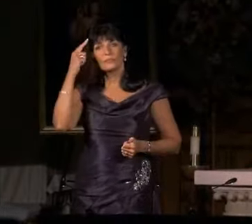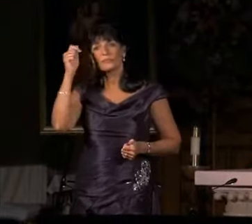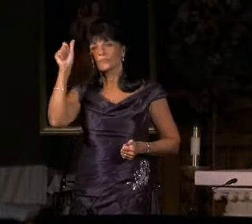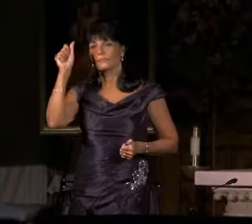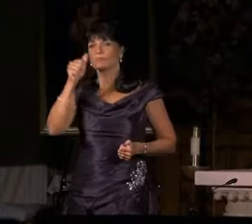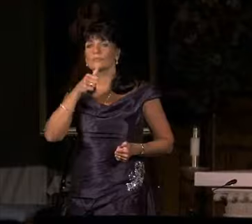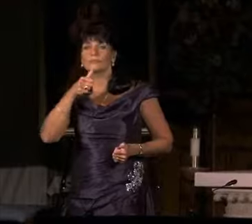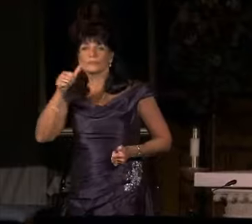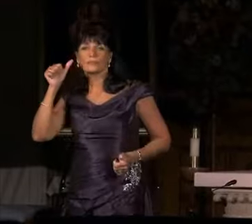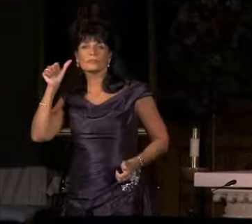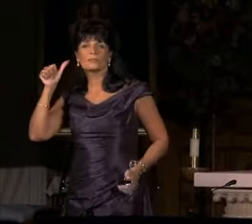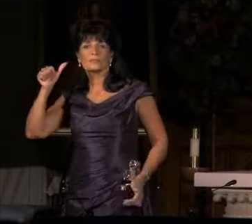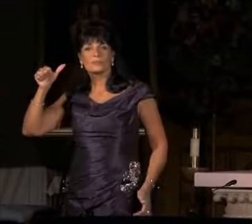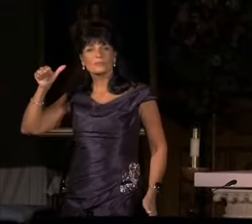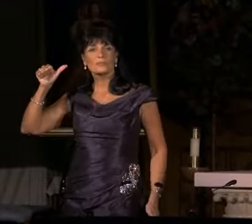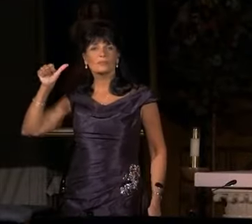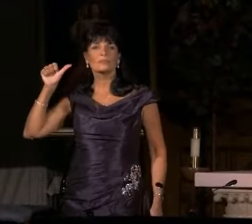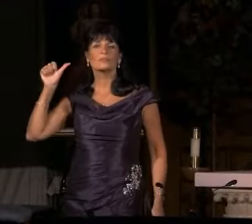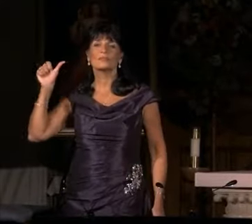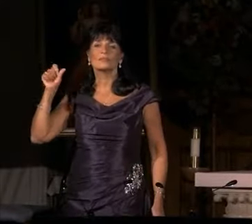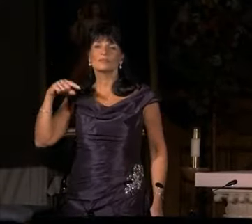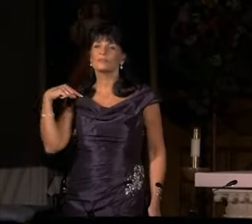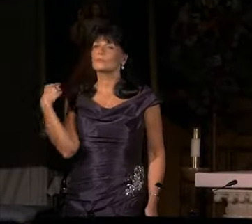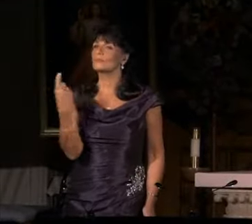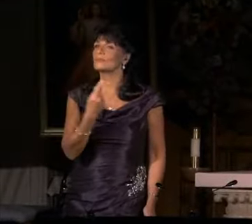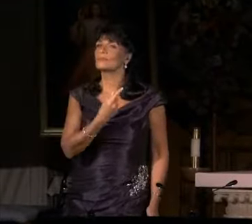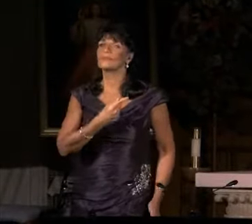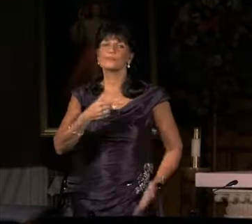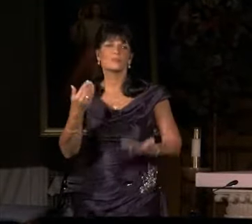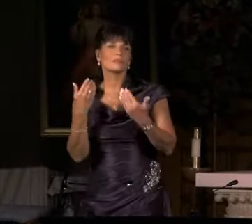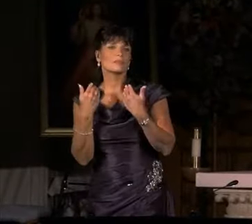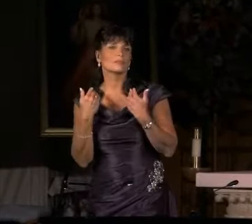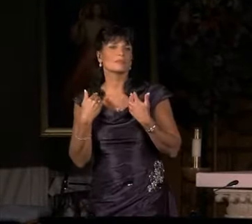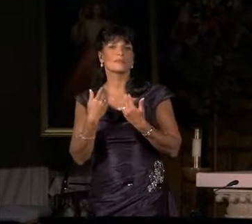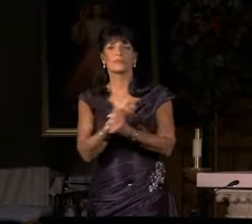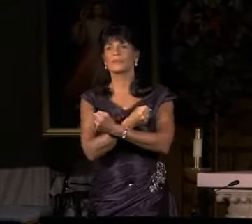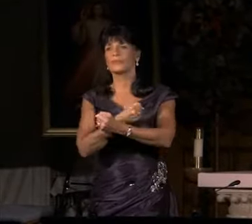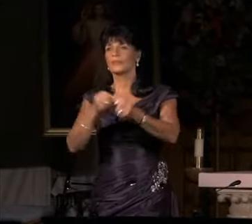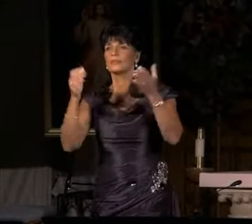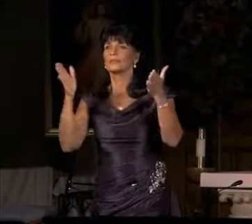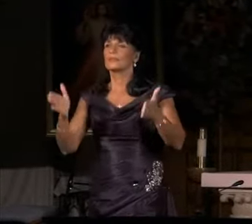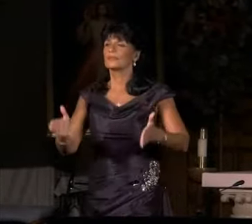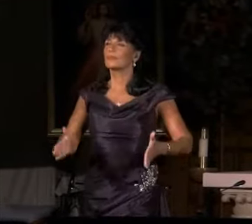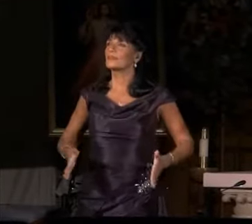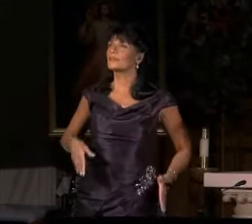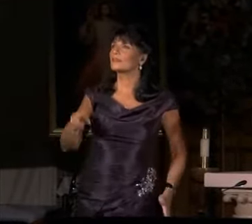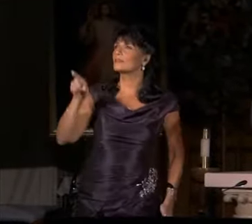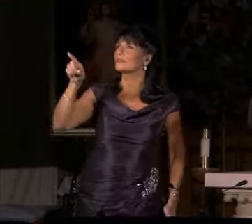yesterday, there is a Savior.